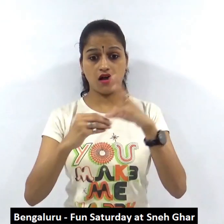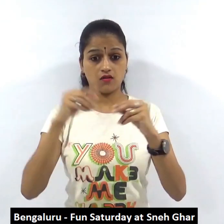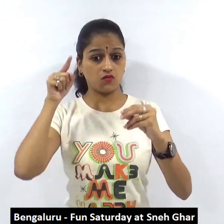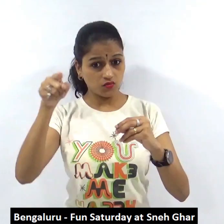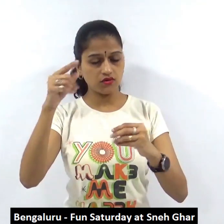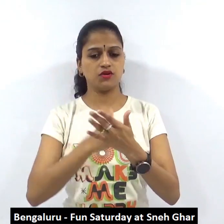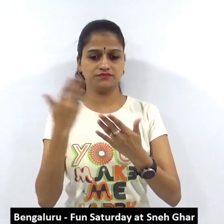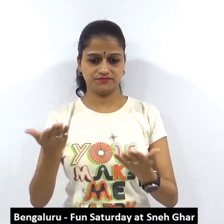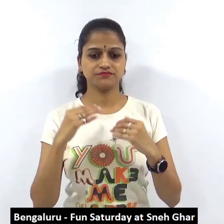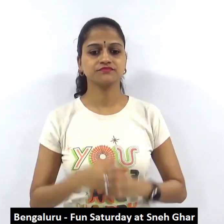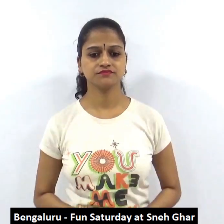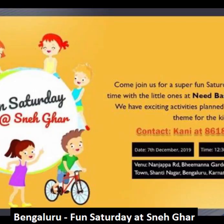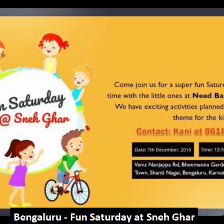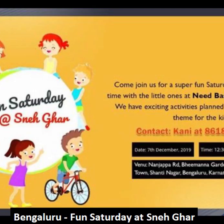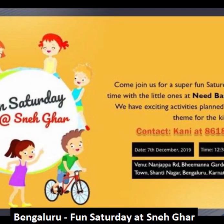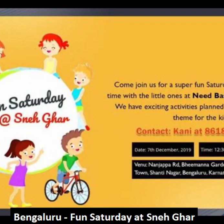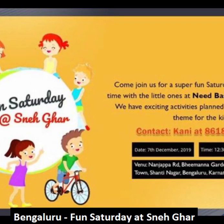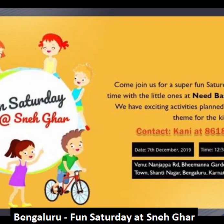Bengaluru, Fun Saturday at Sneak Gharacham.